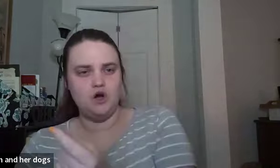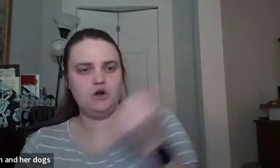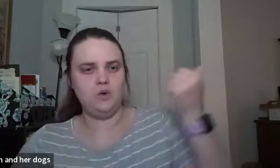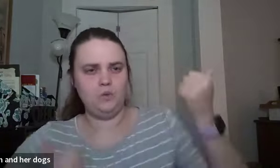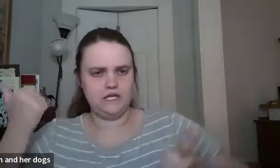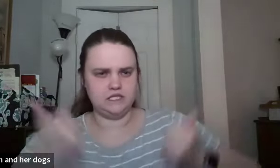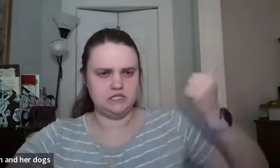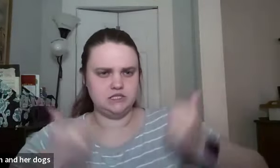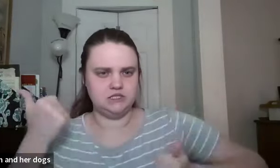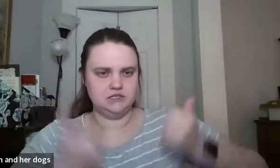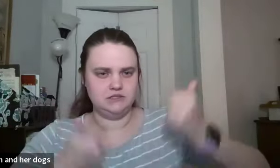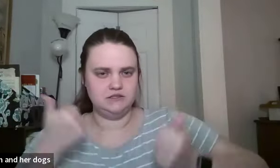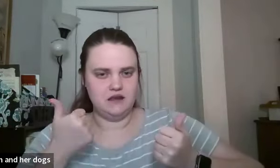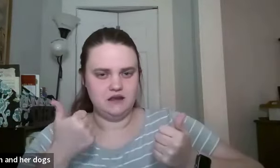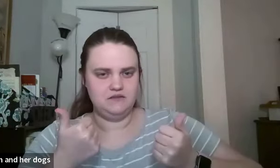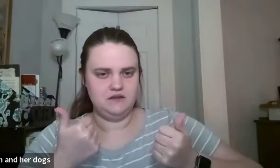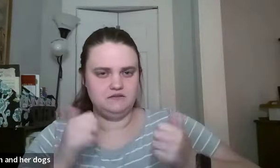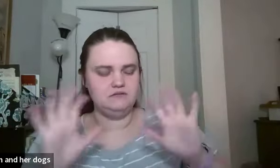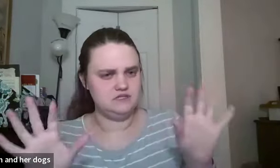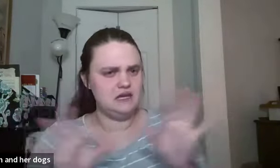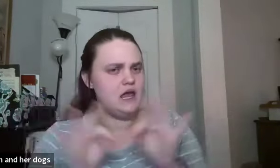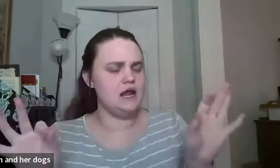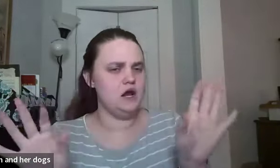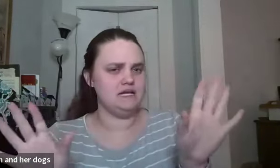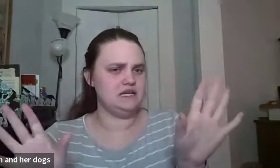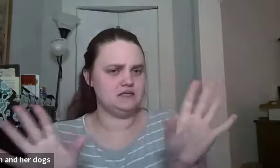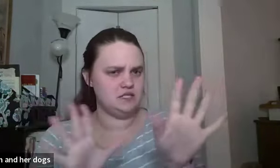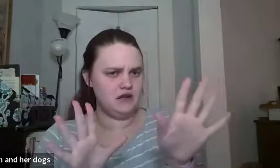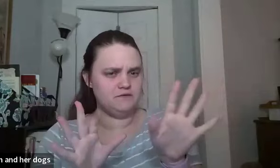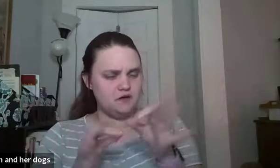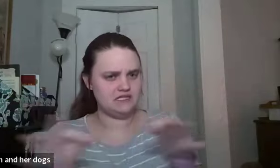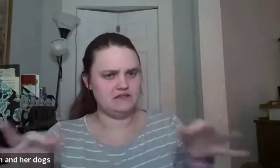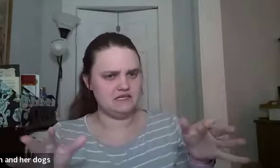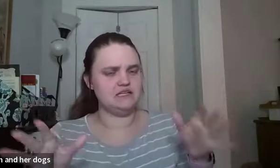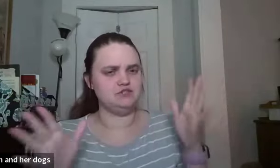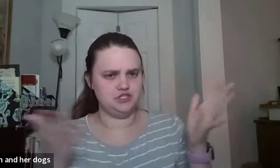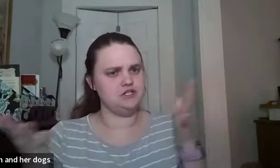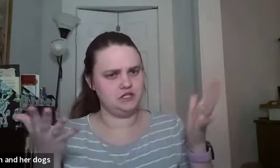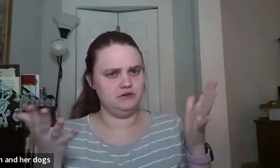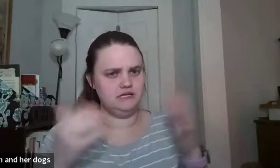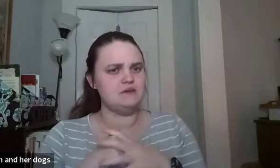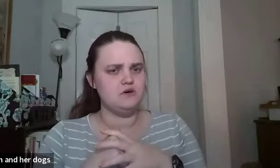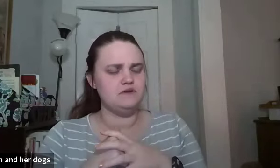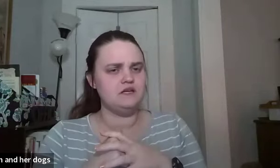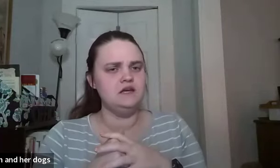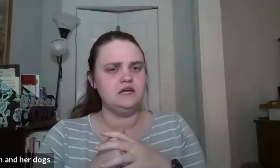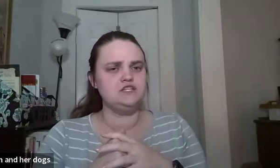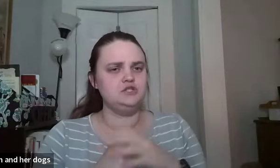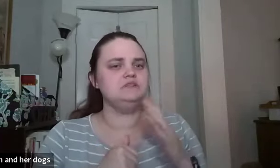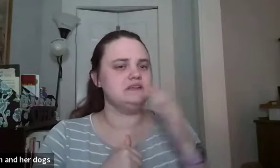dog, which. That kind of thing. You see, and I know I did not slow down for y'all to see that sentence. I was just trying to show you an example of it. Is you would list